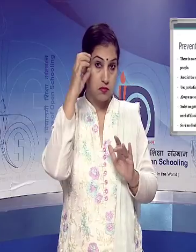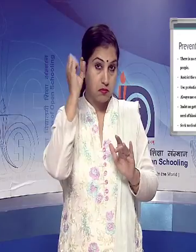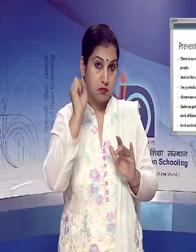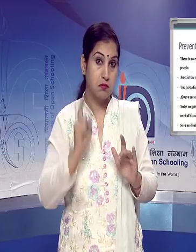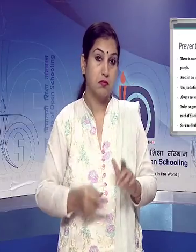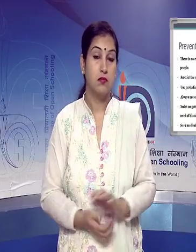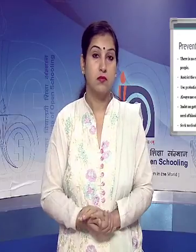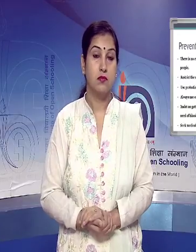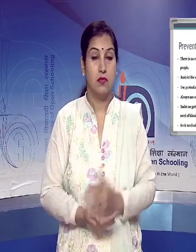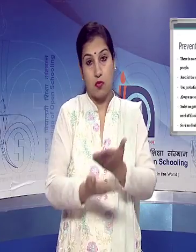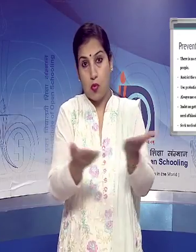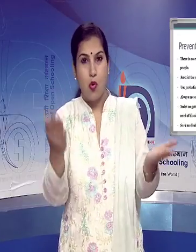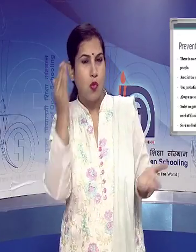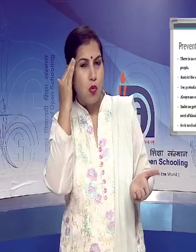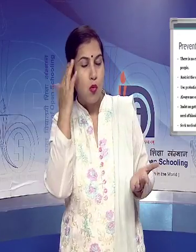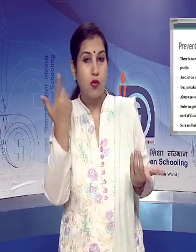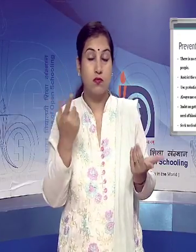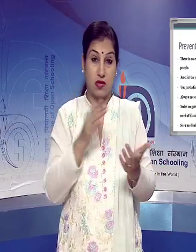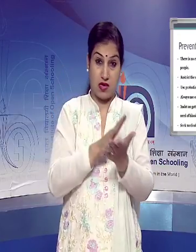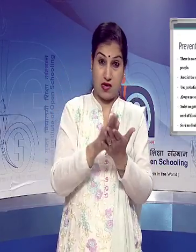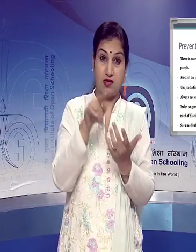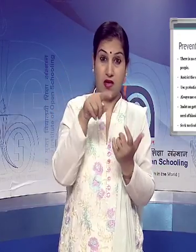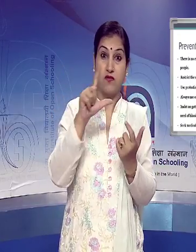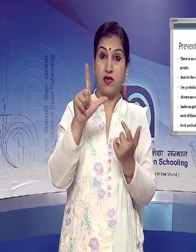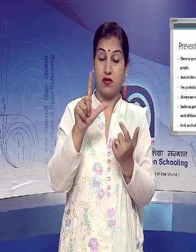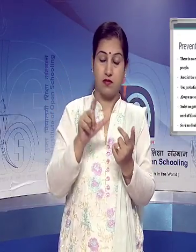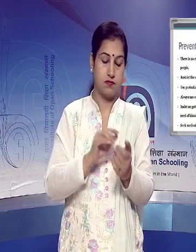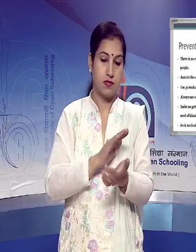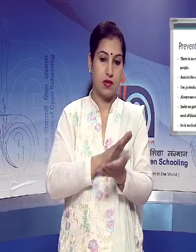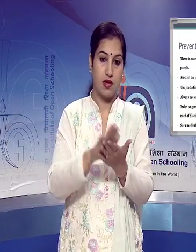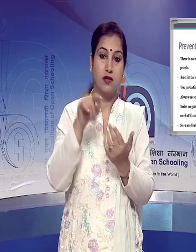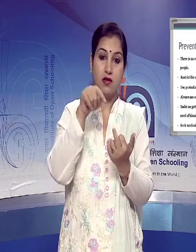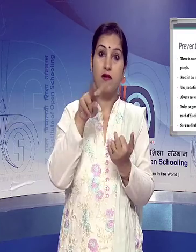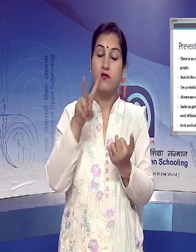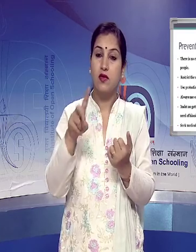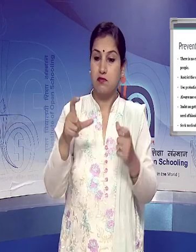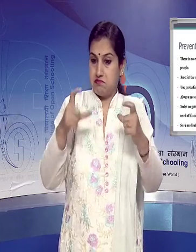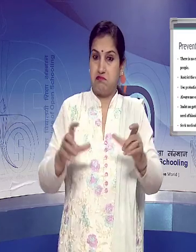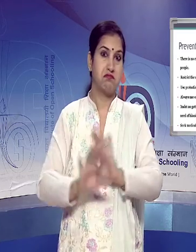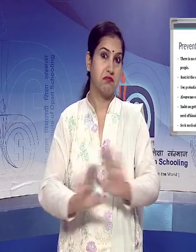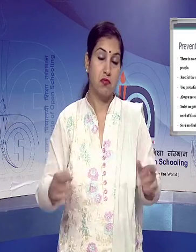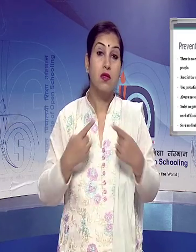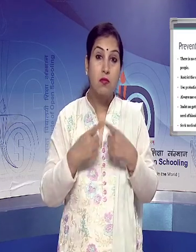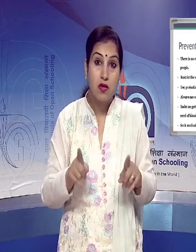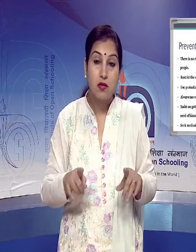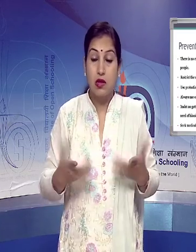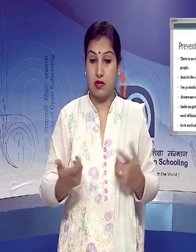As we all know, there is no cure for HIV or AIDS as yet, nor is there any vaccine to